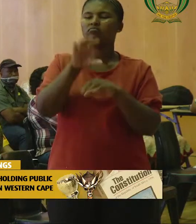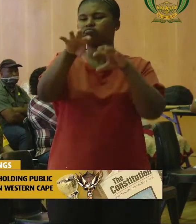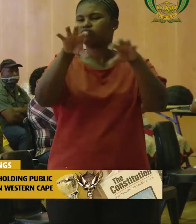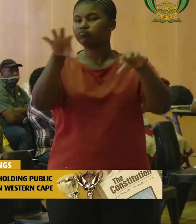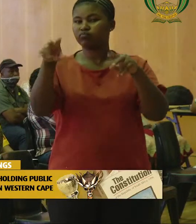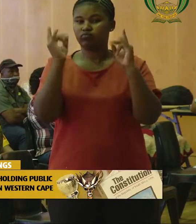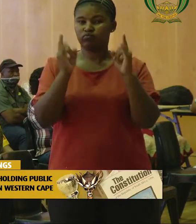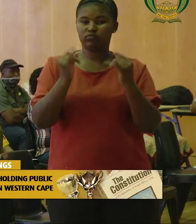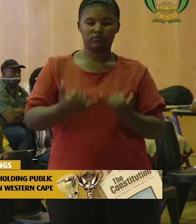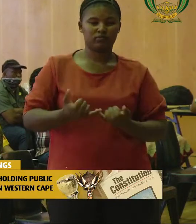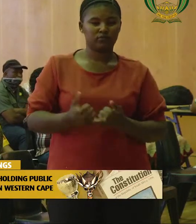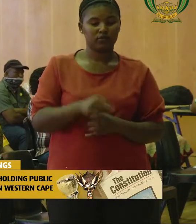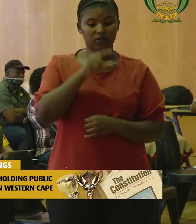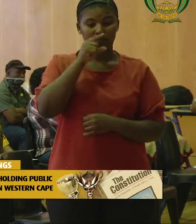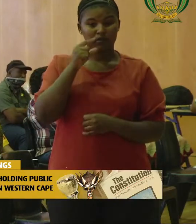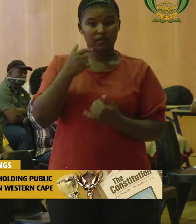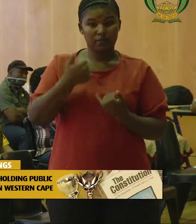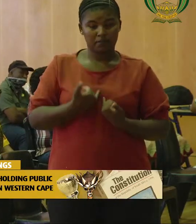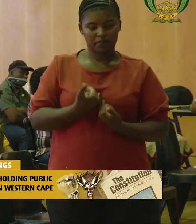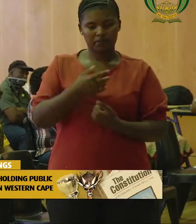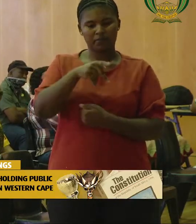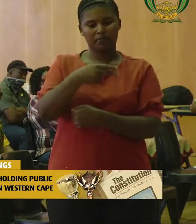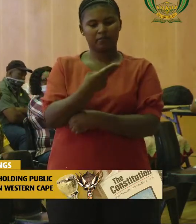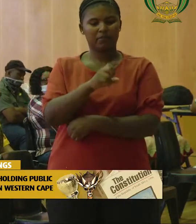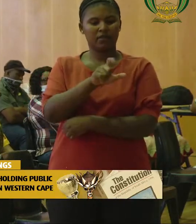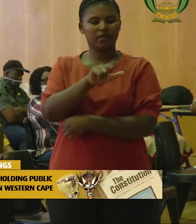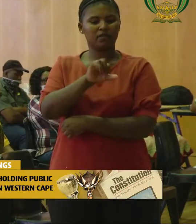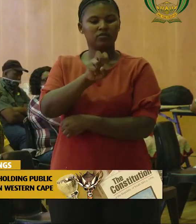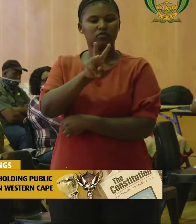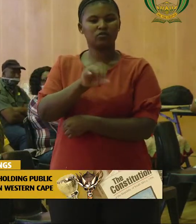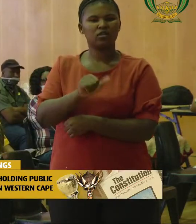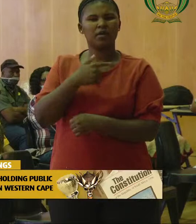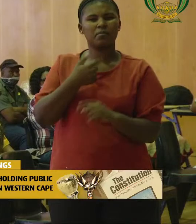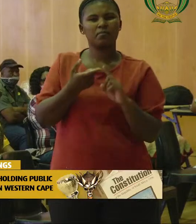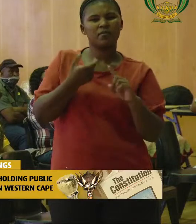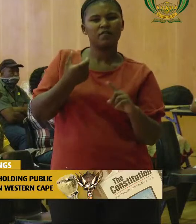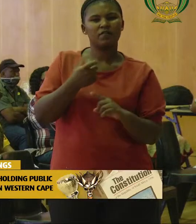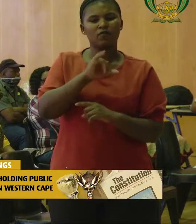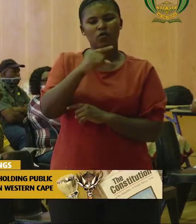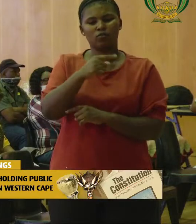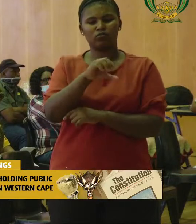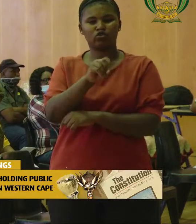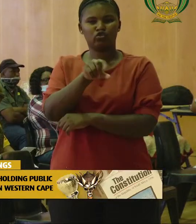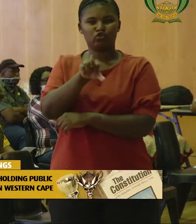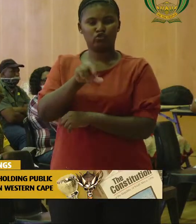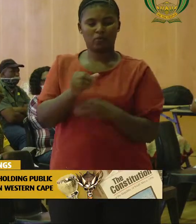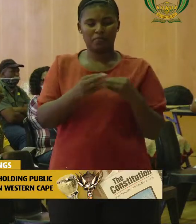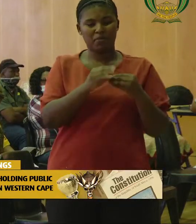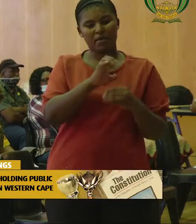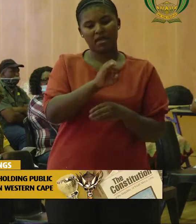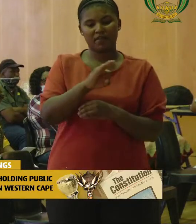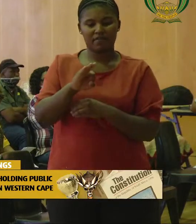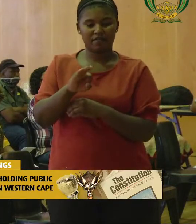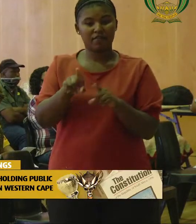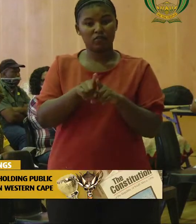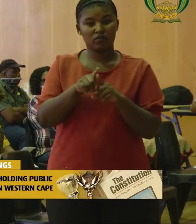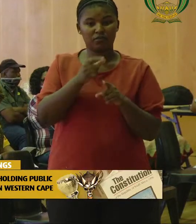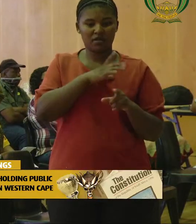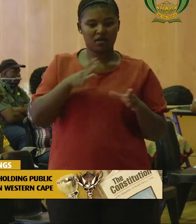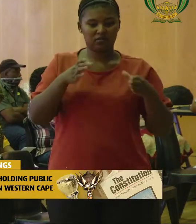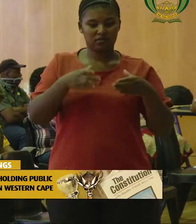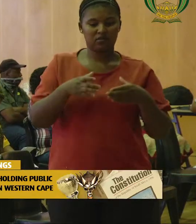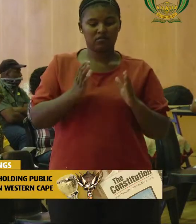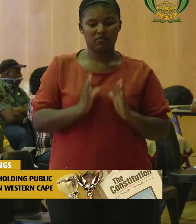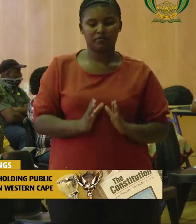Indawo. Mna ke ndingupheliswa Qampi, coming from George. I'm a councillor in George, member of the EFF.